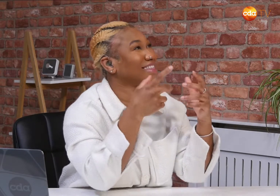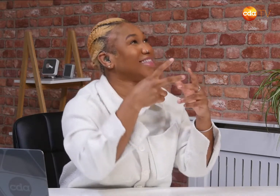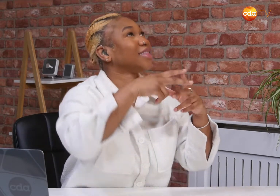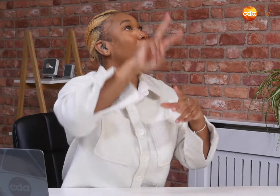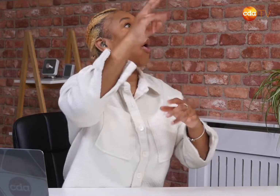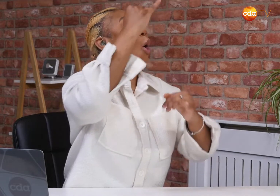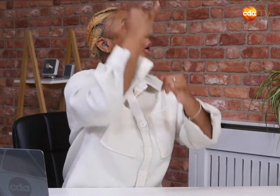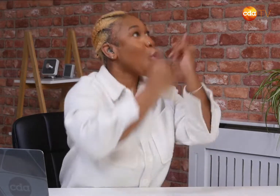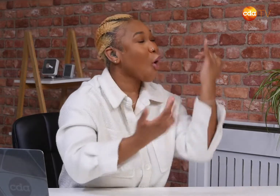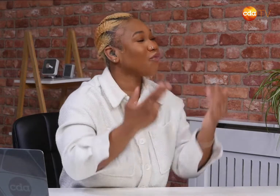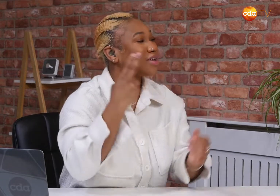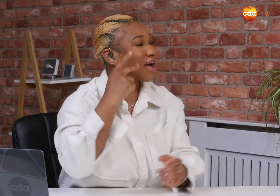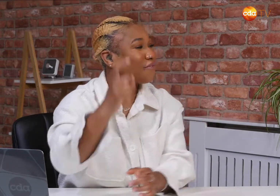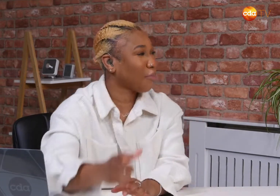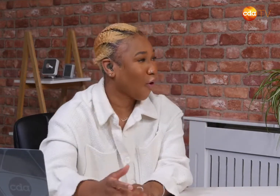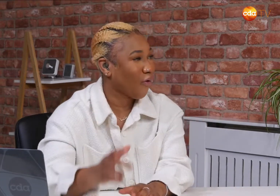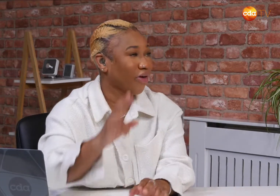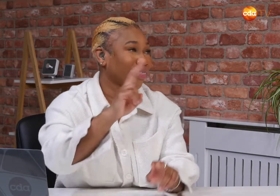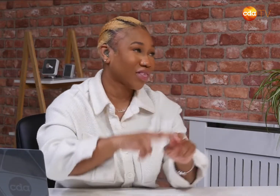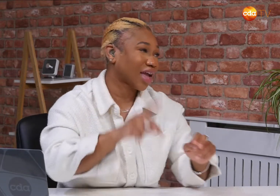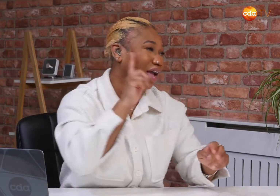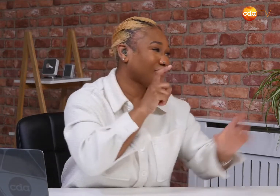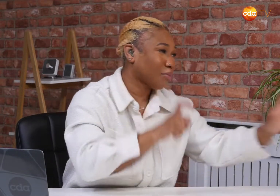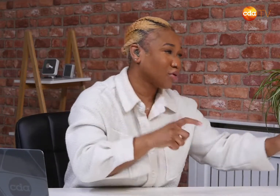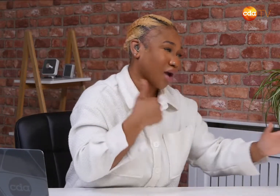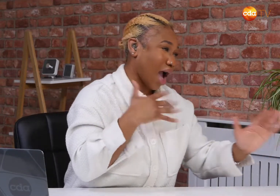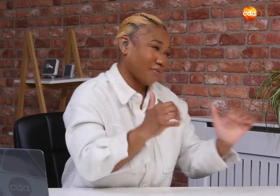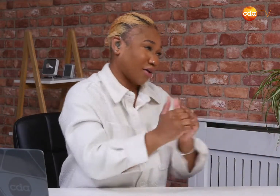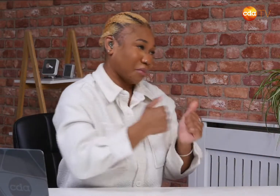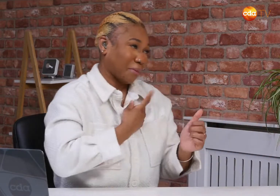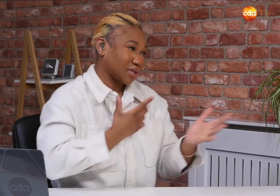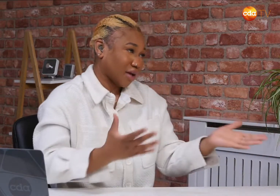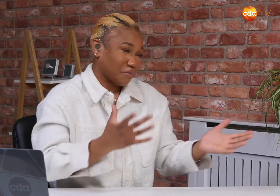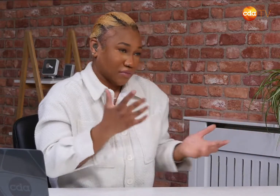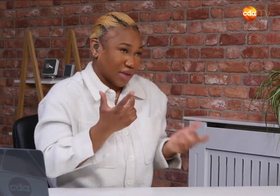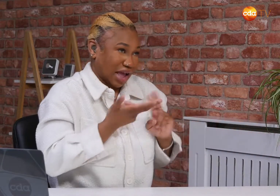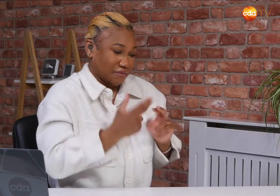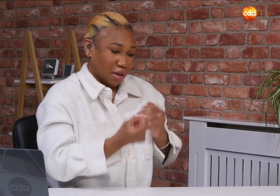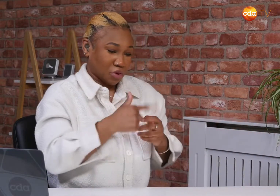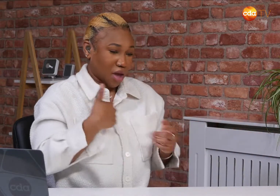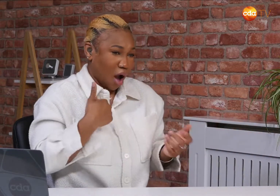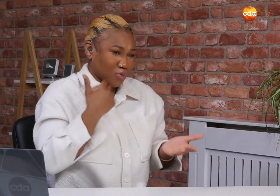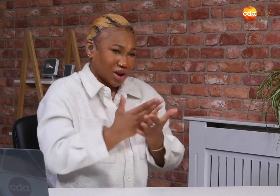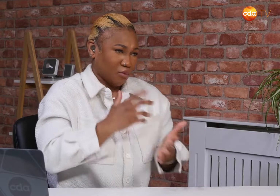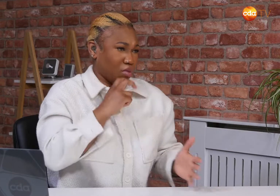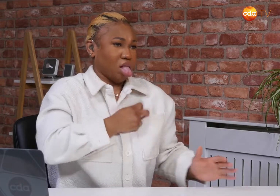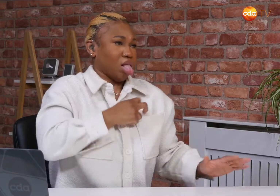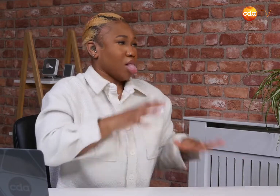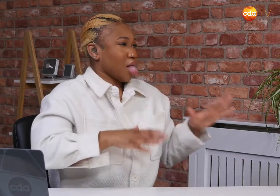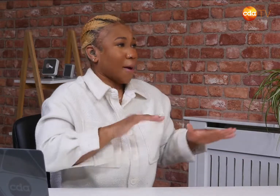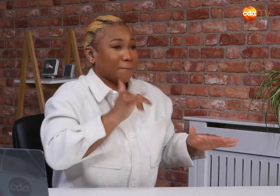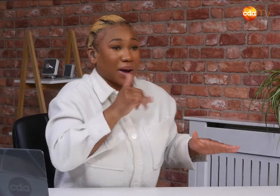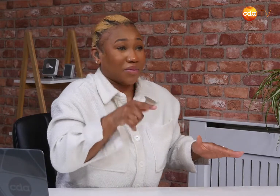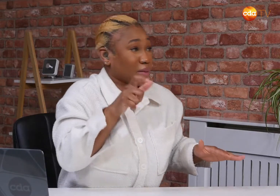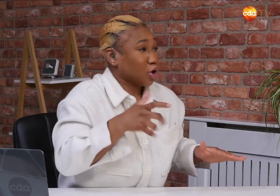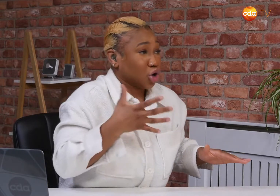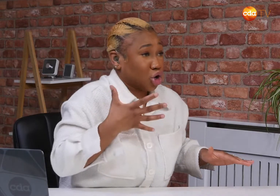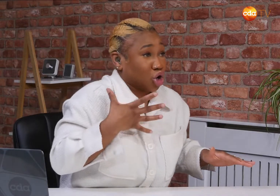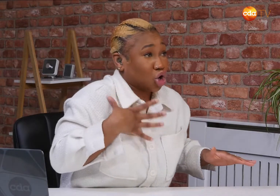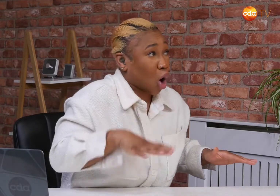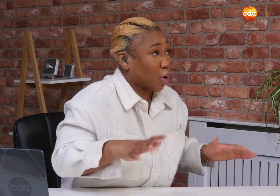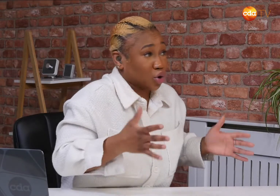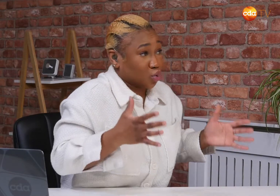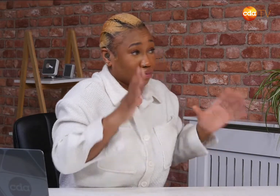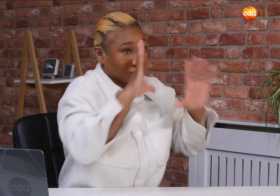face, it's almost kind of, an additional barrier to deaf people. Obviously, I've not gone through that myself, but I